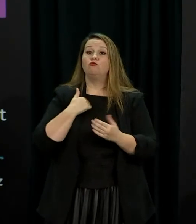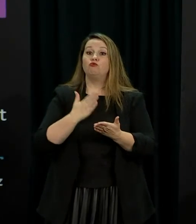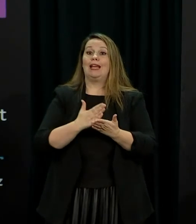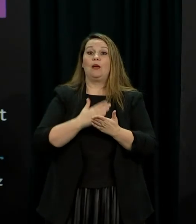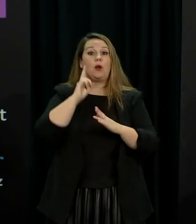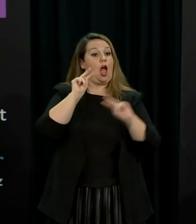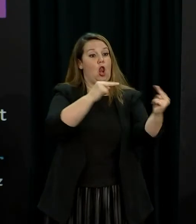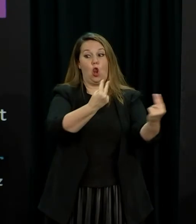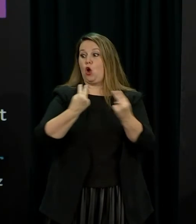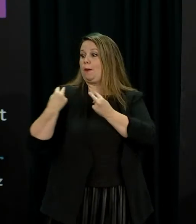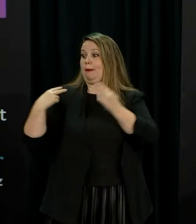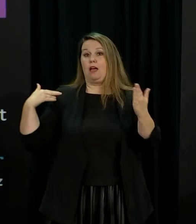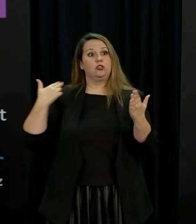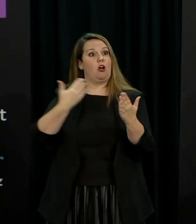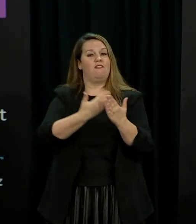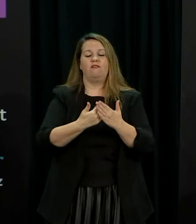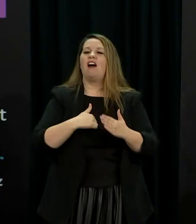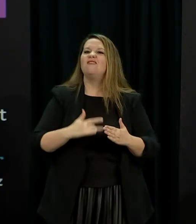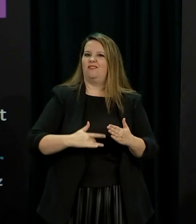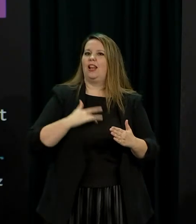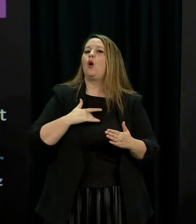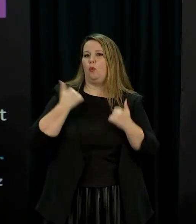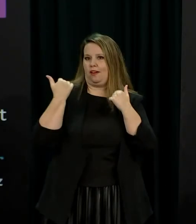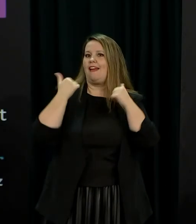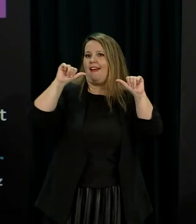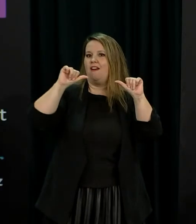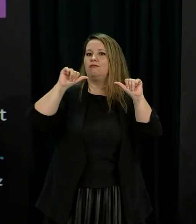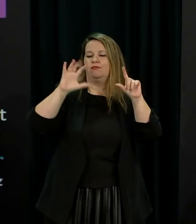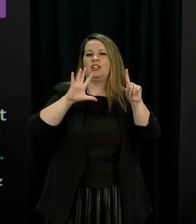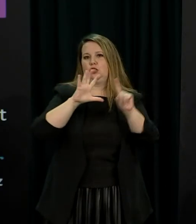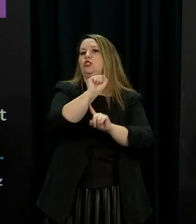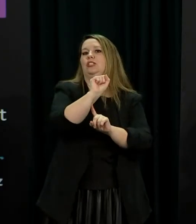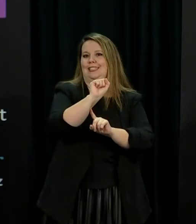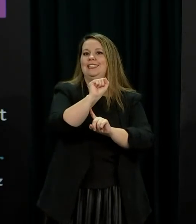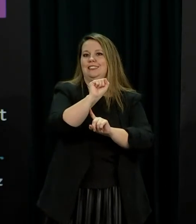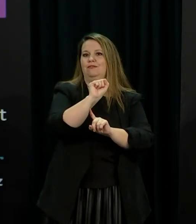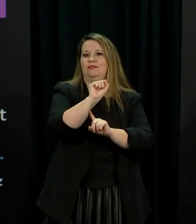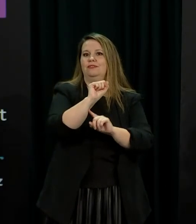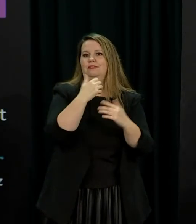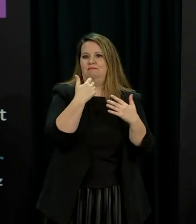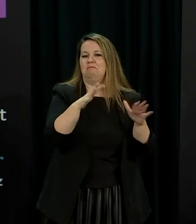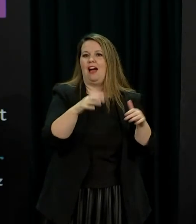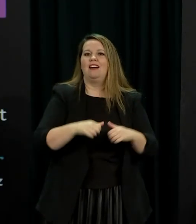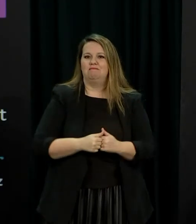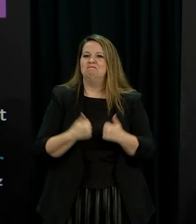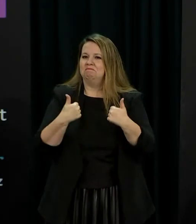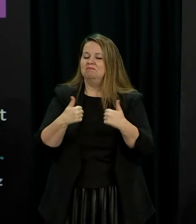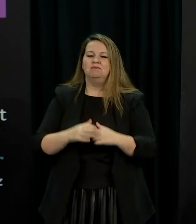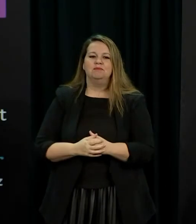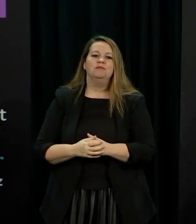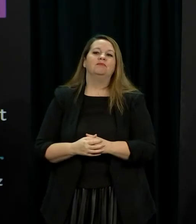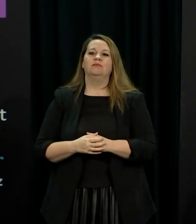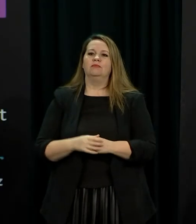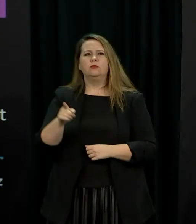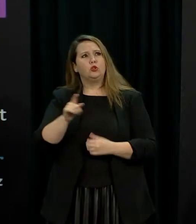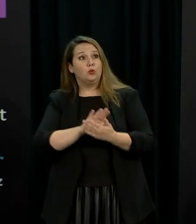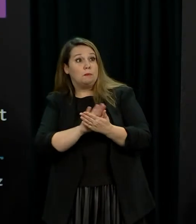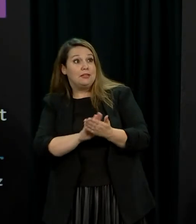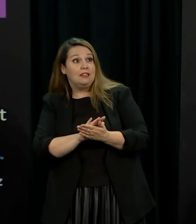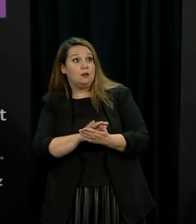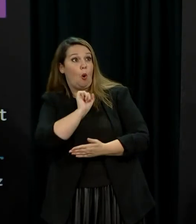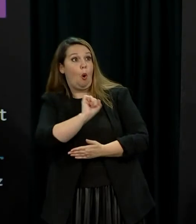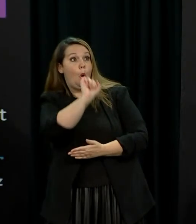have hoped we would do at the outset. And like writing a book, is that what you mean when you say just keeping a diary, because there's such